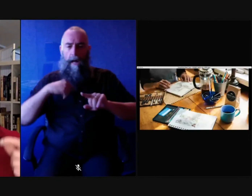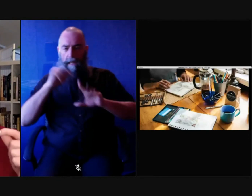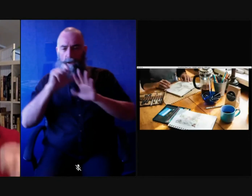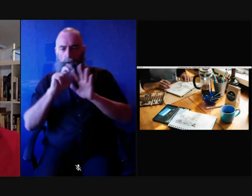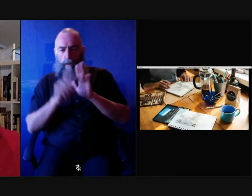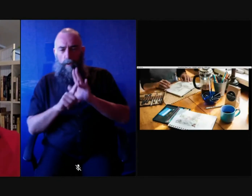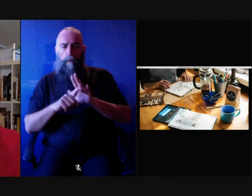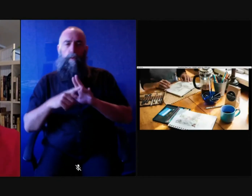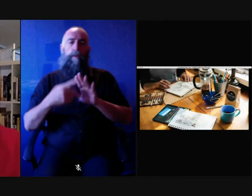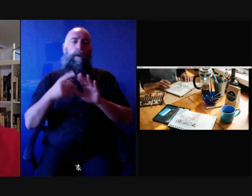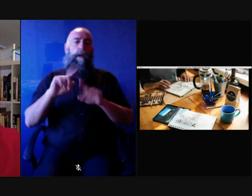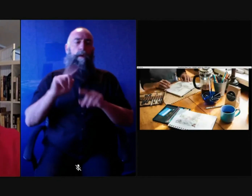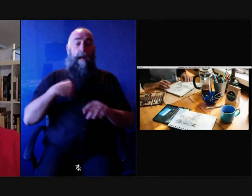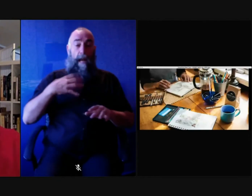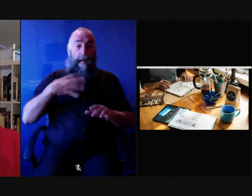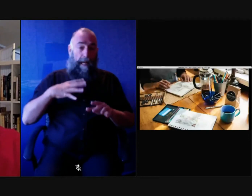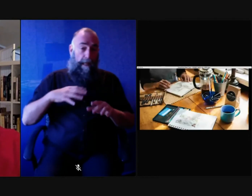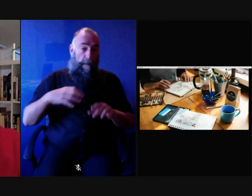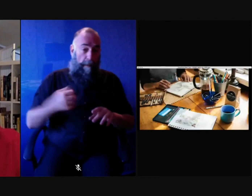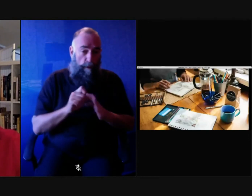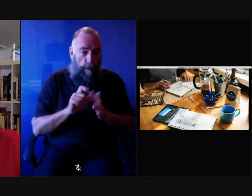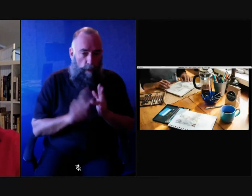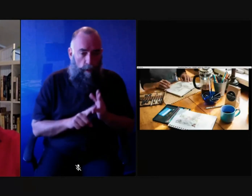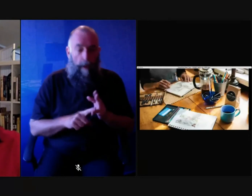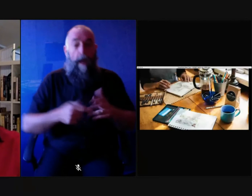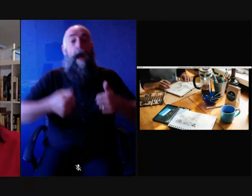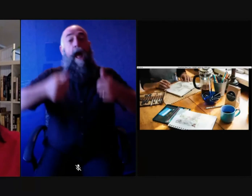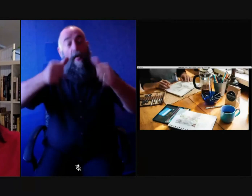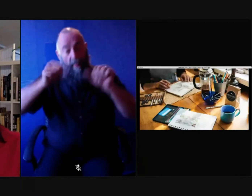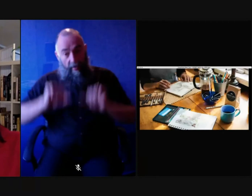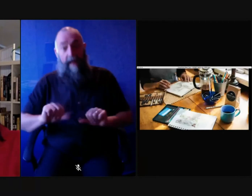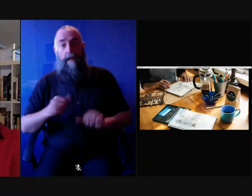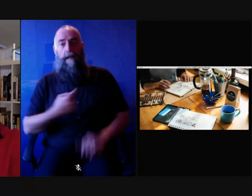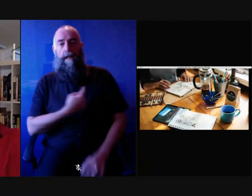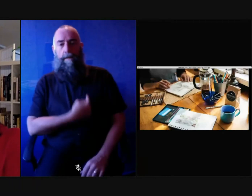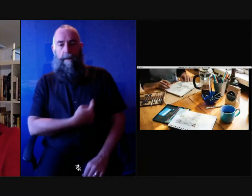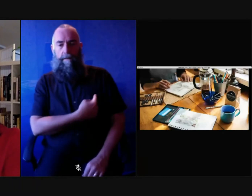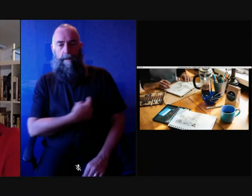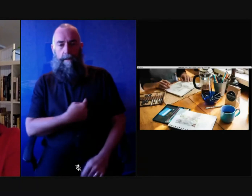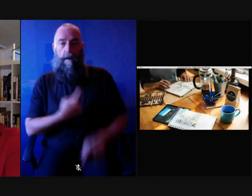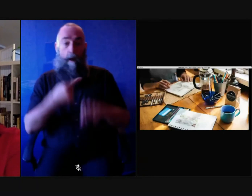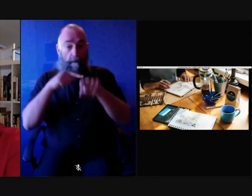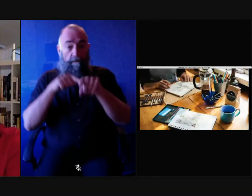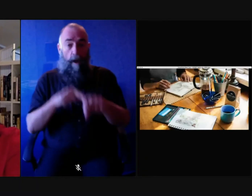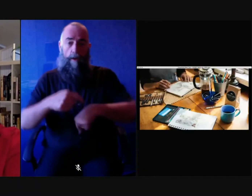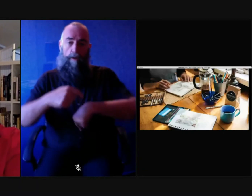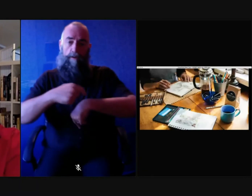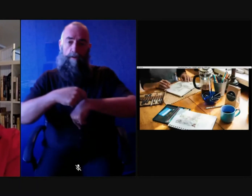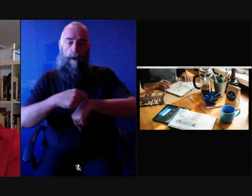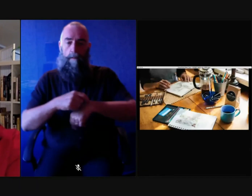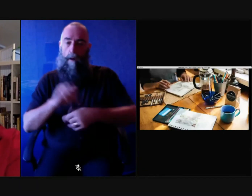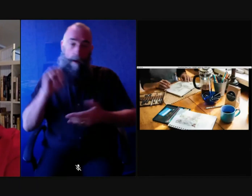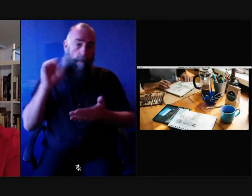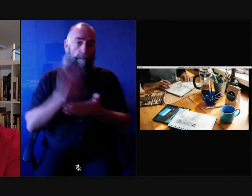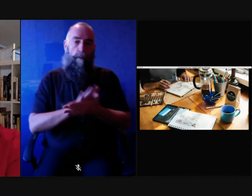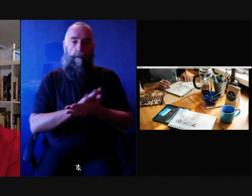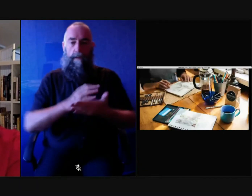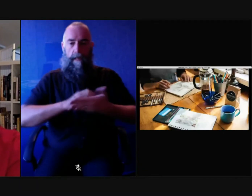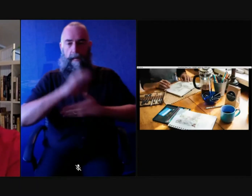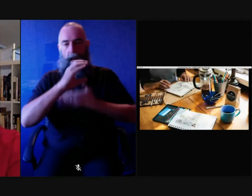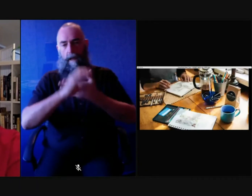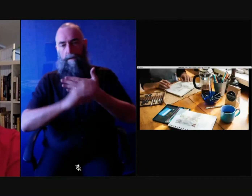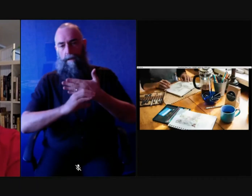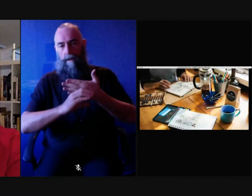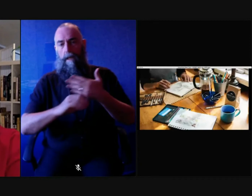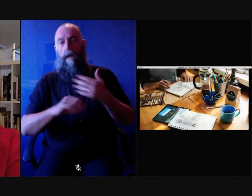you, and then committing the time to actually doing it in your calendar, creating a timetable that you can